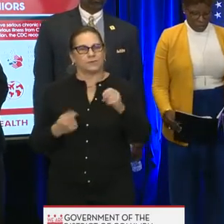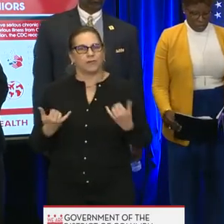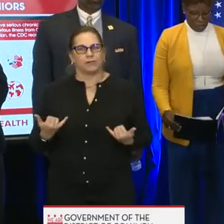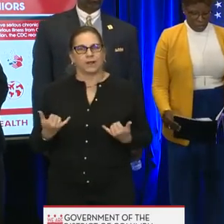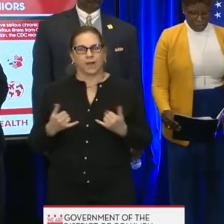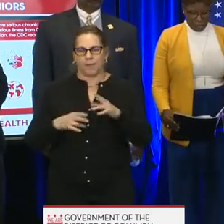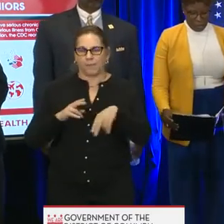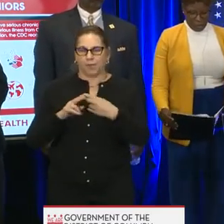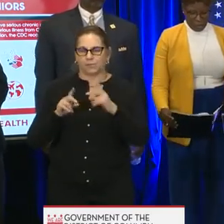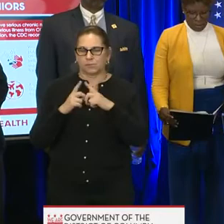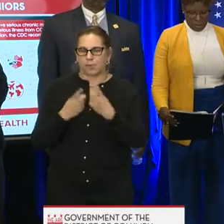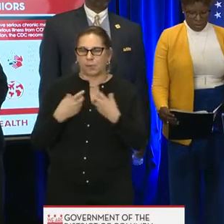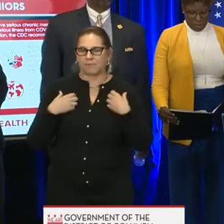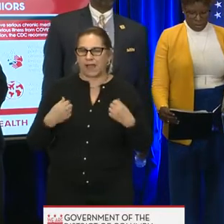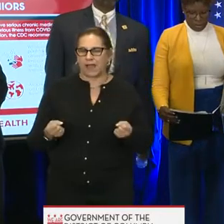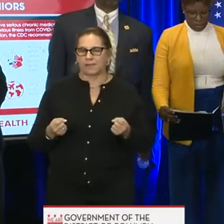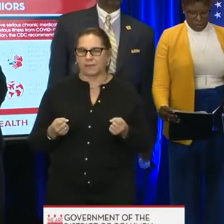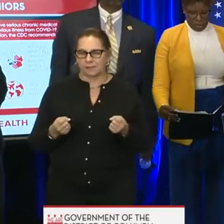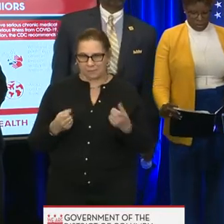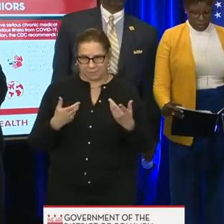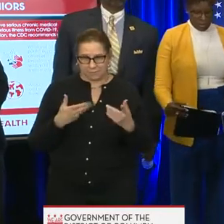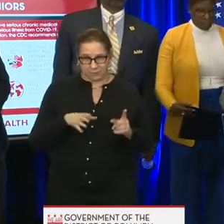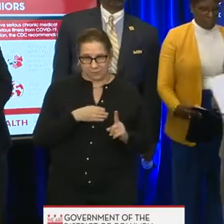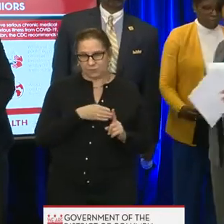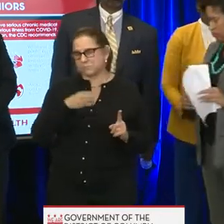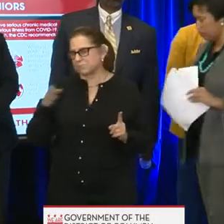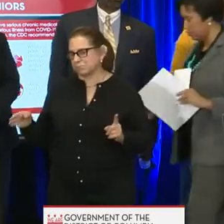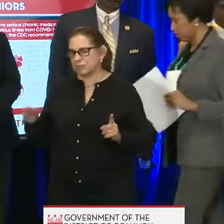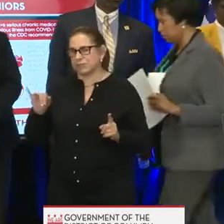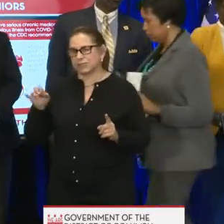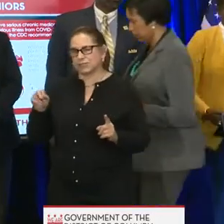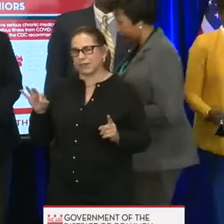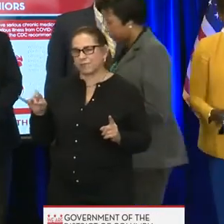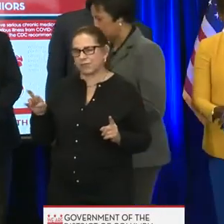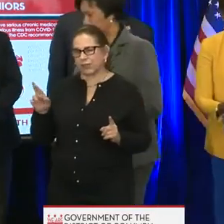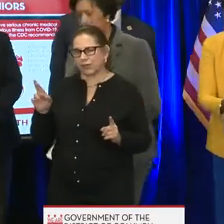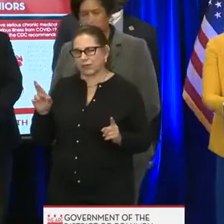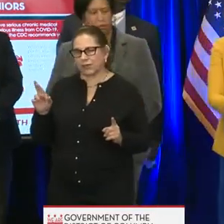to talk about our public health lab.